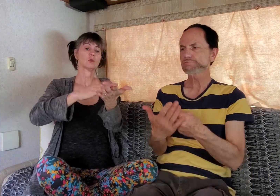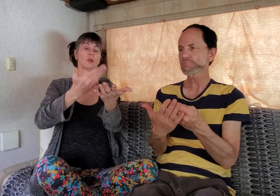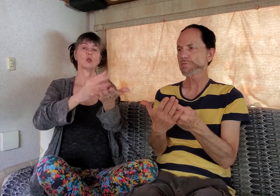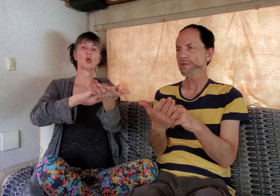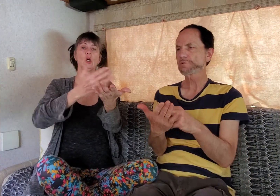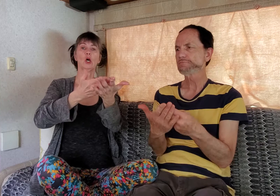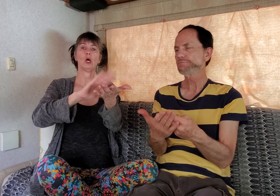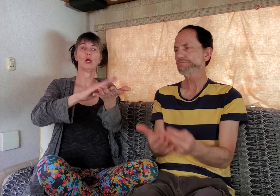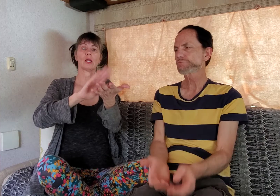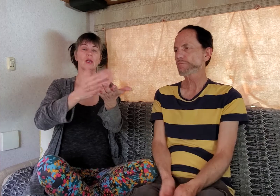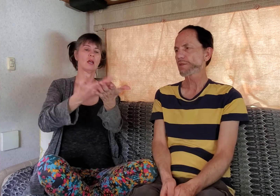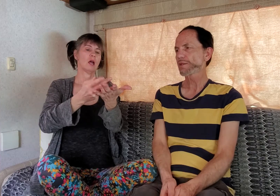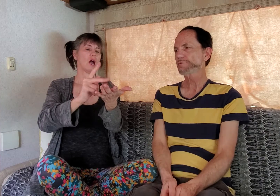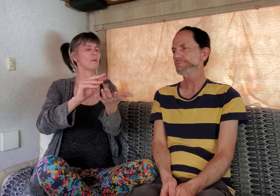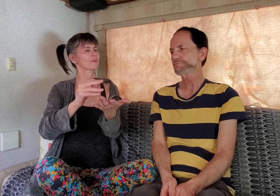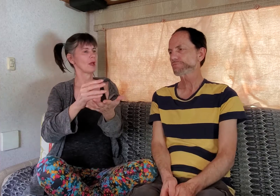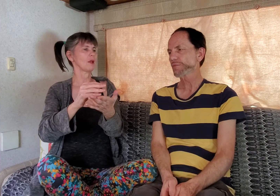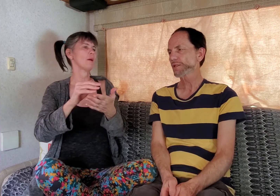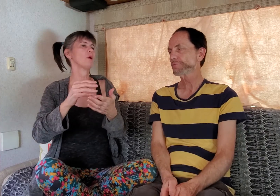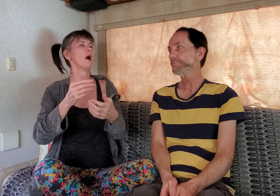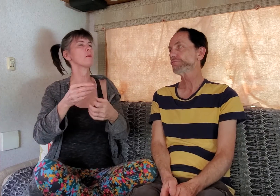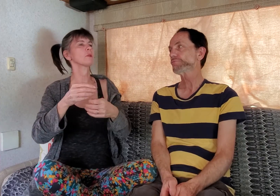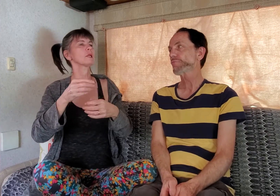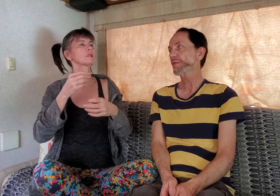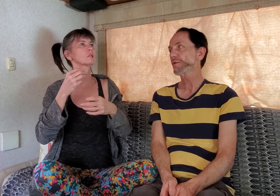where you cook. I probably